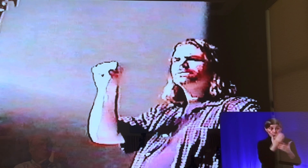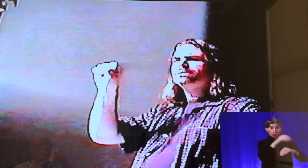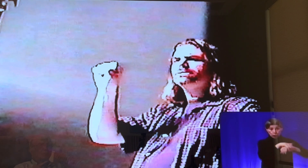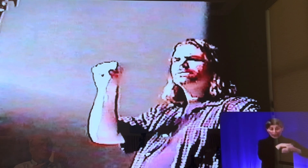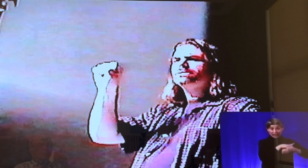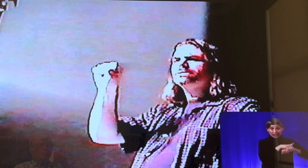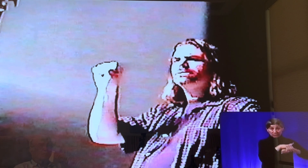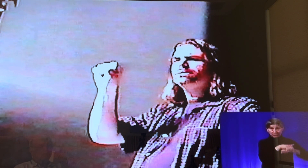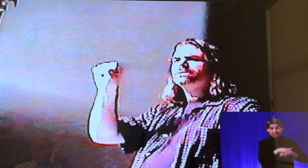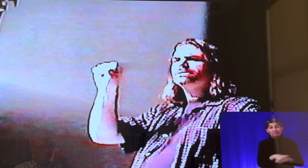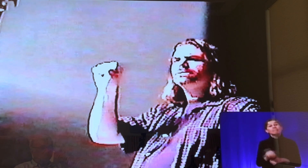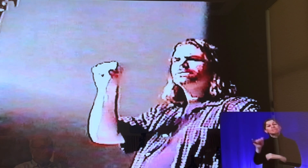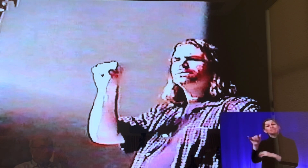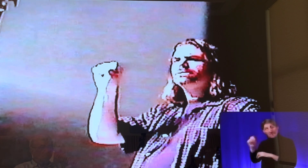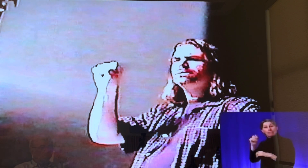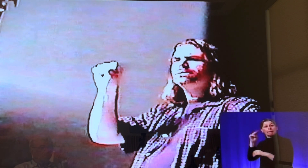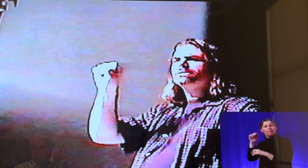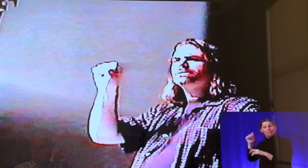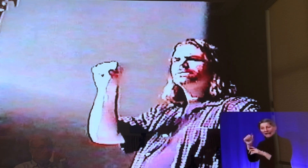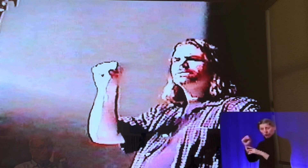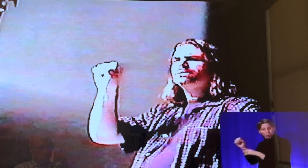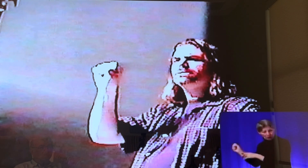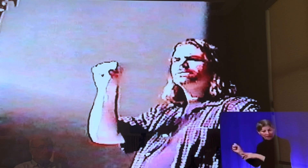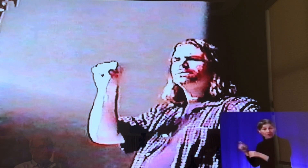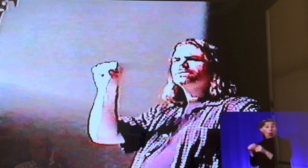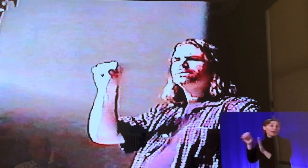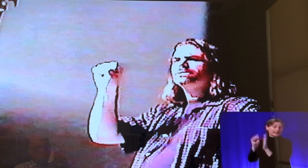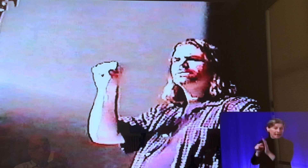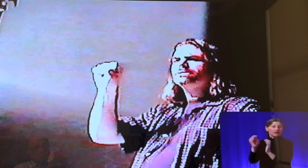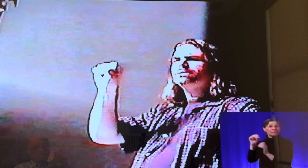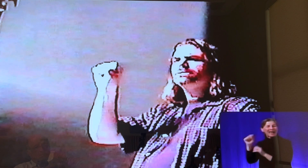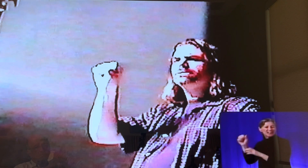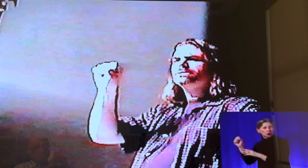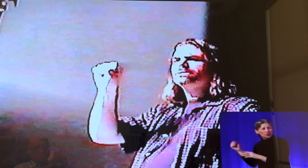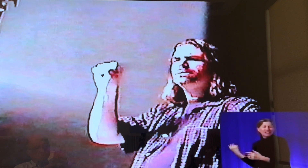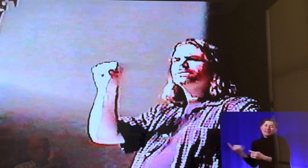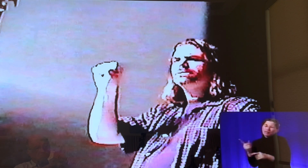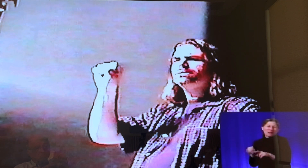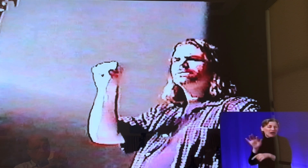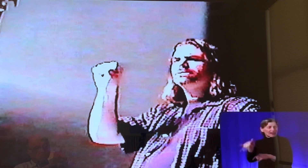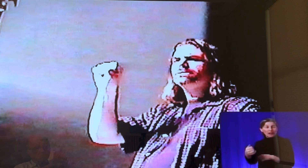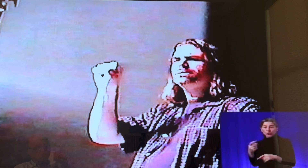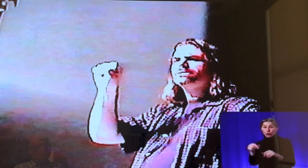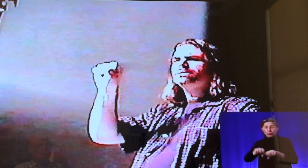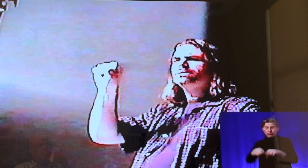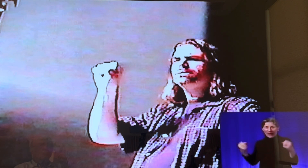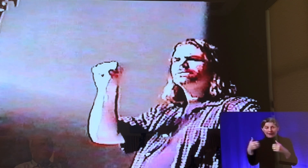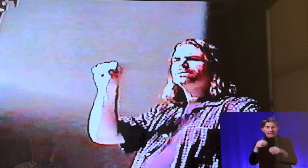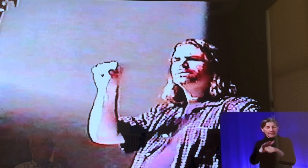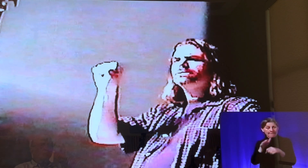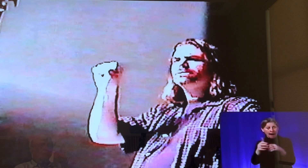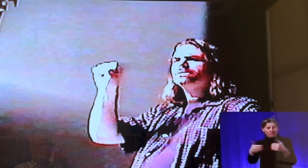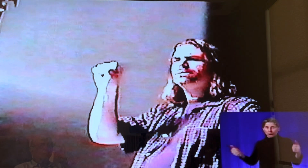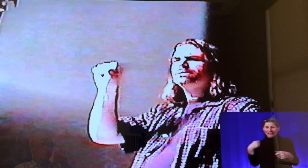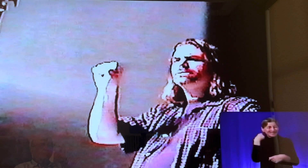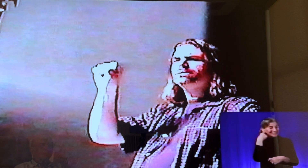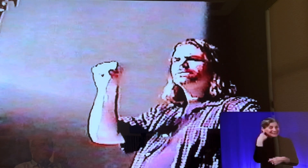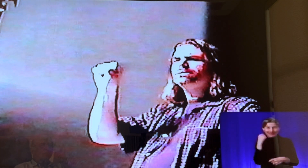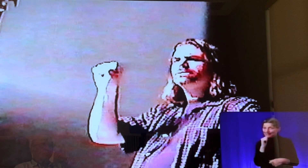in Massachusetts, or in the state of Massachusetts, something like that, so that you break it enough so it doesn't sound like New England is a town